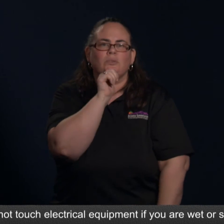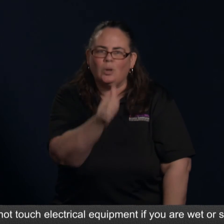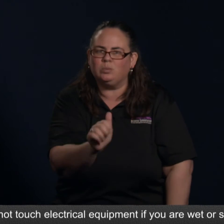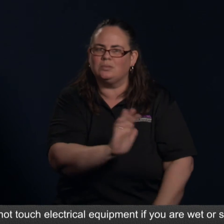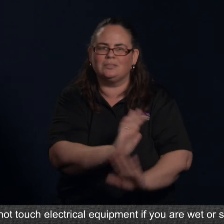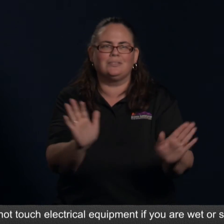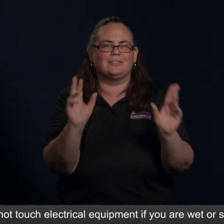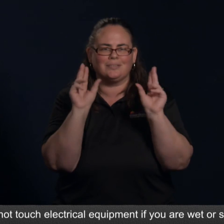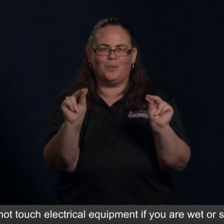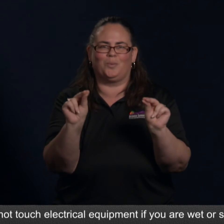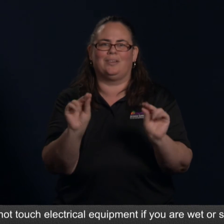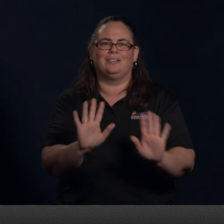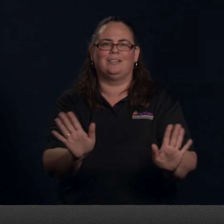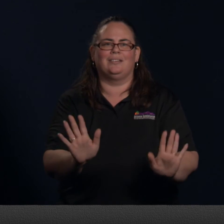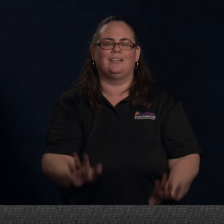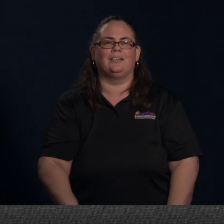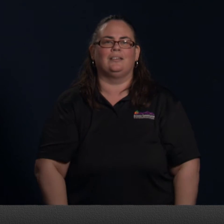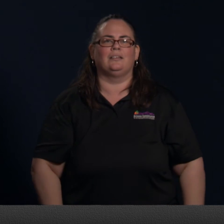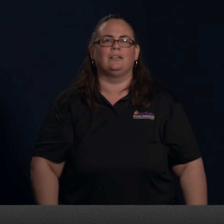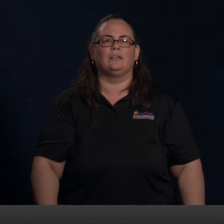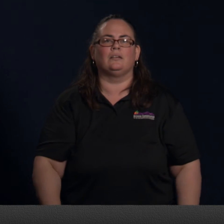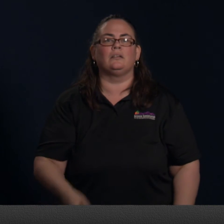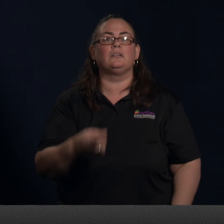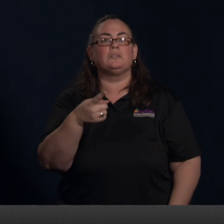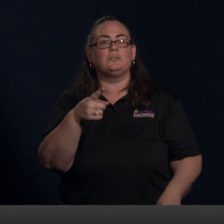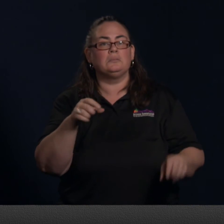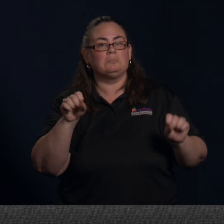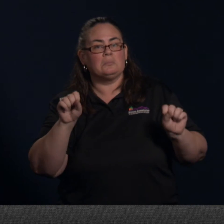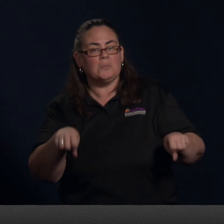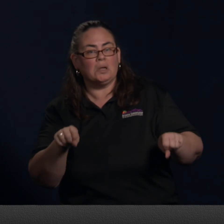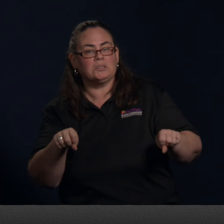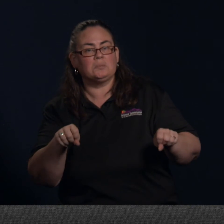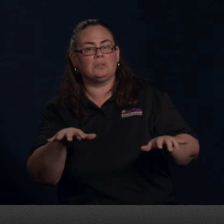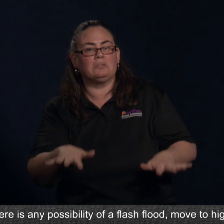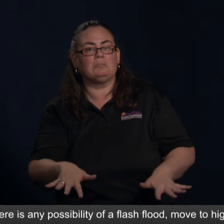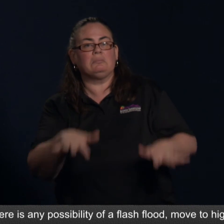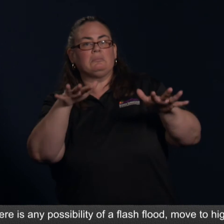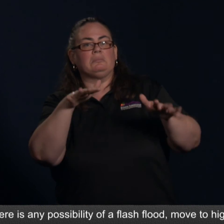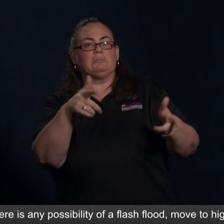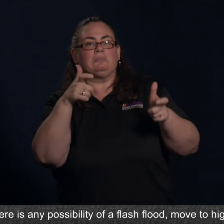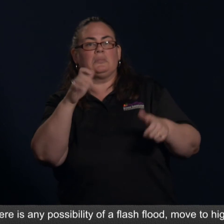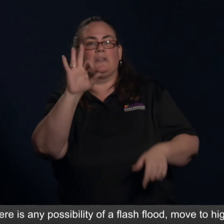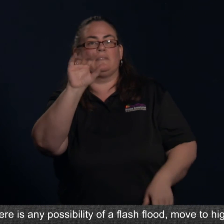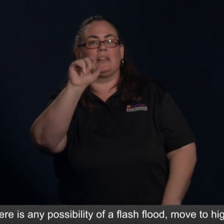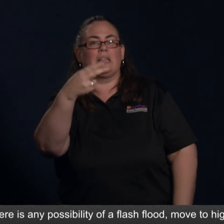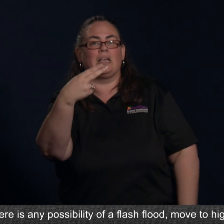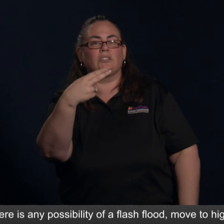standing in water.